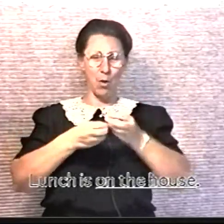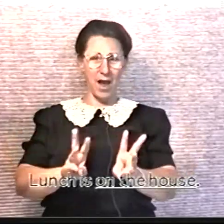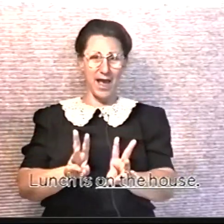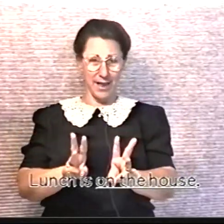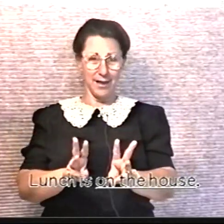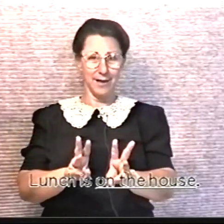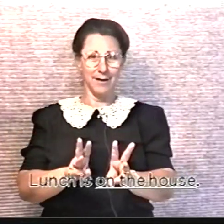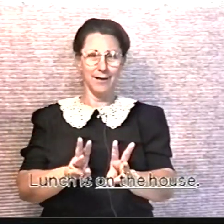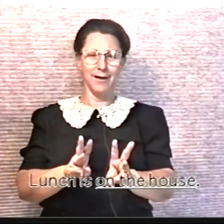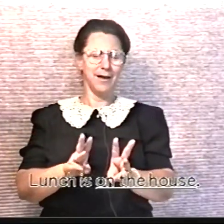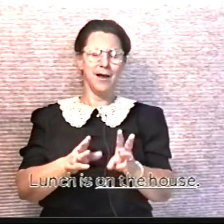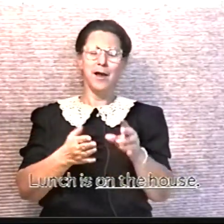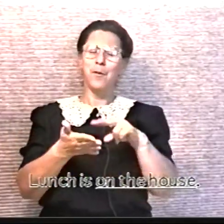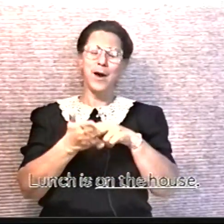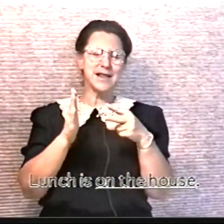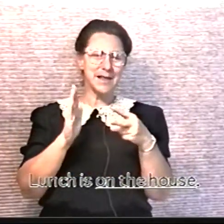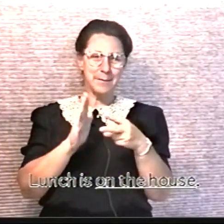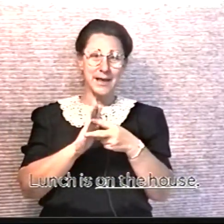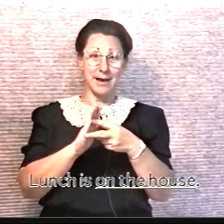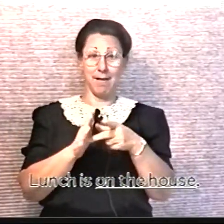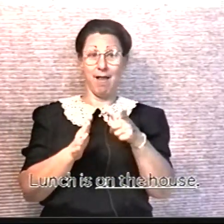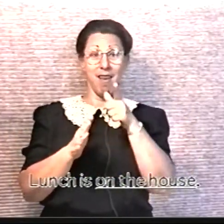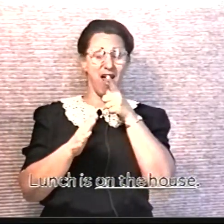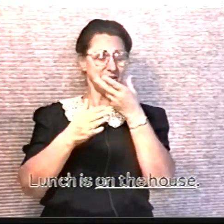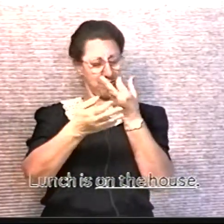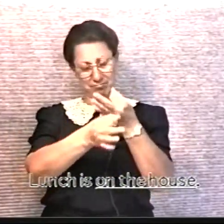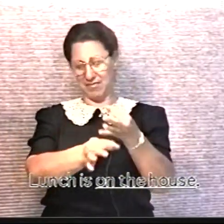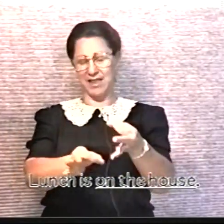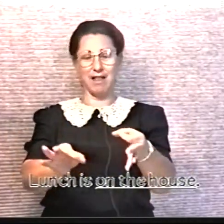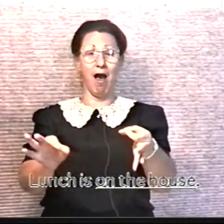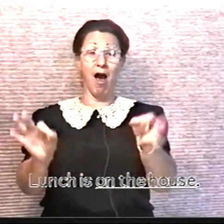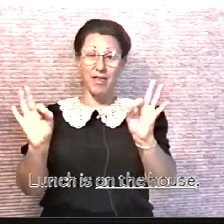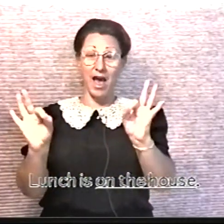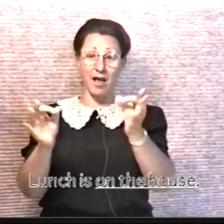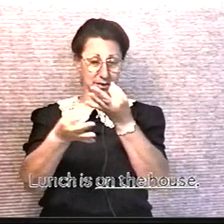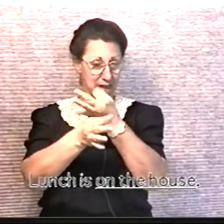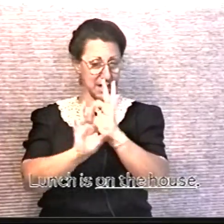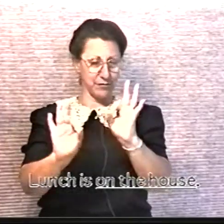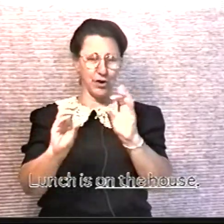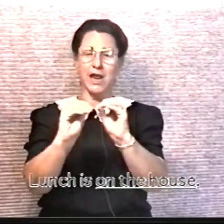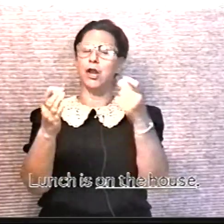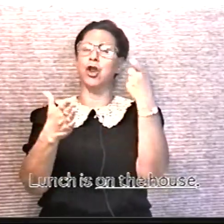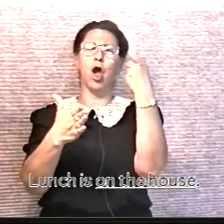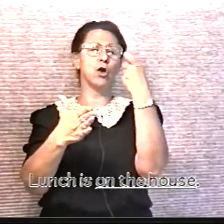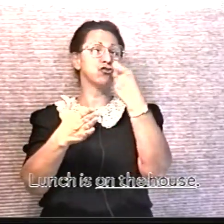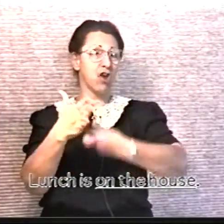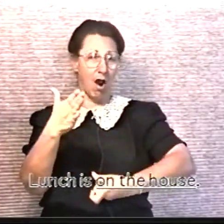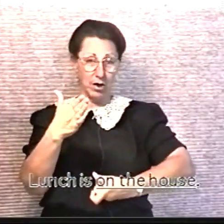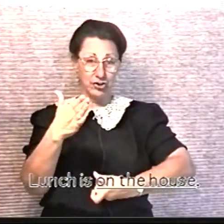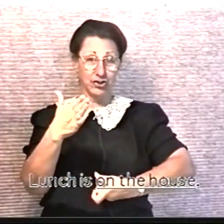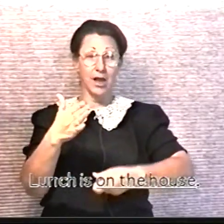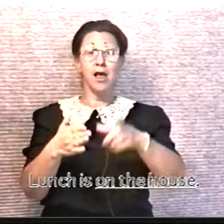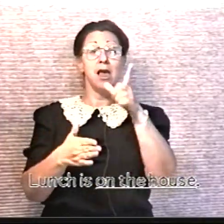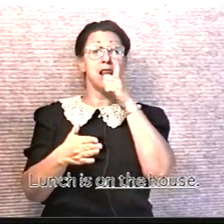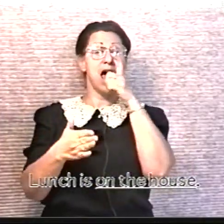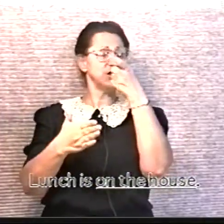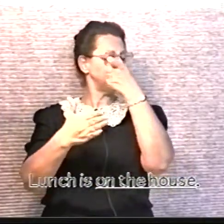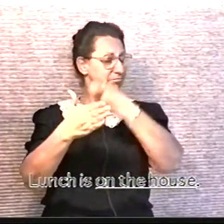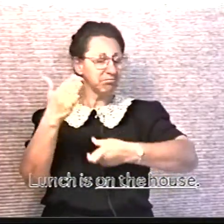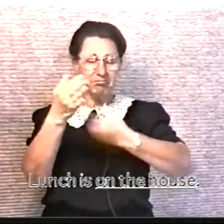way. What does it mean? Lunch is on the house. It's free, no charge. Lunch on